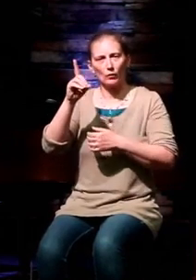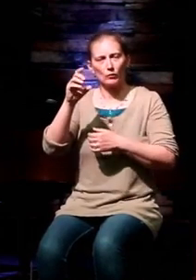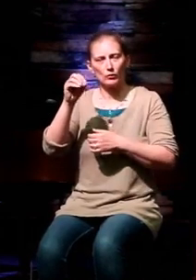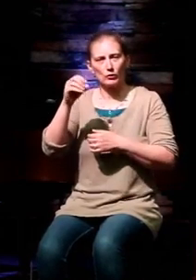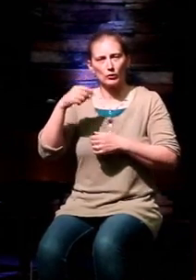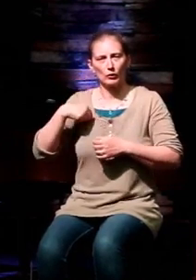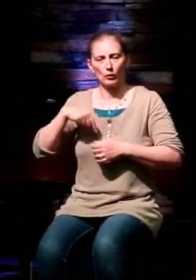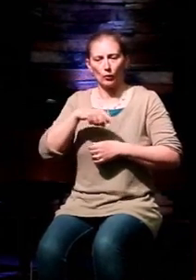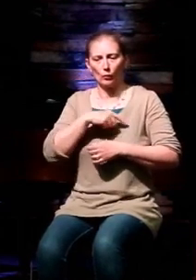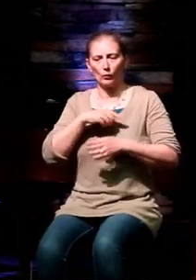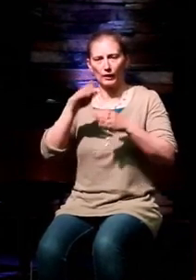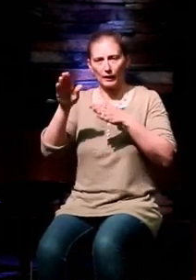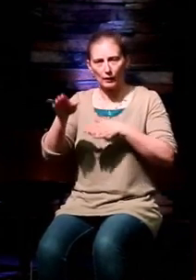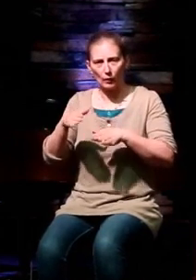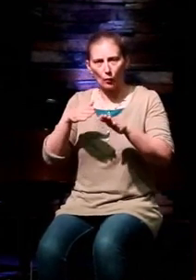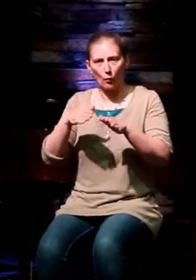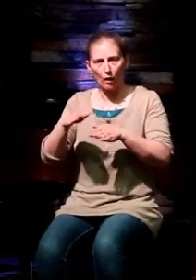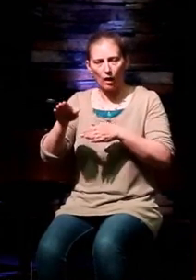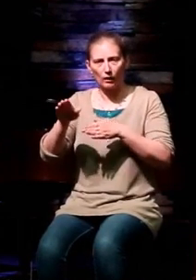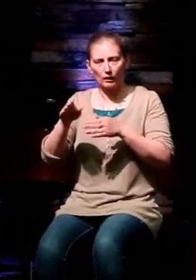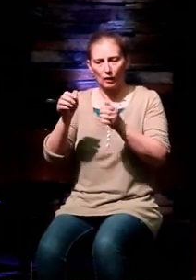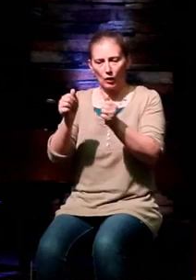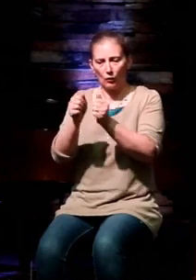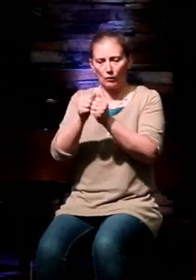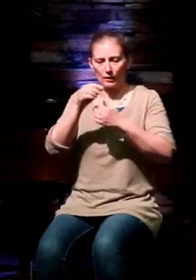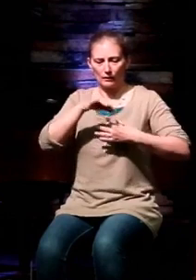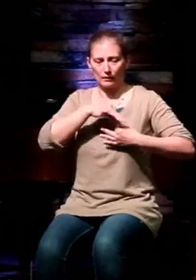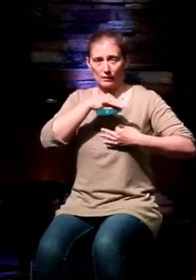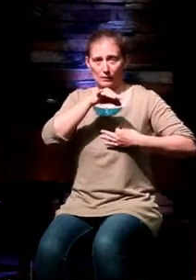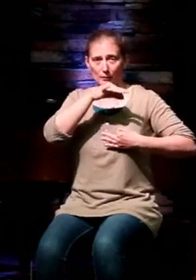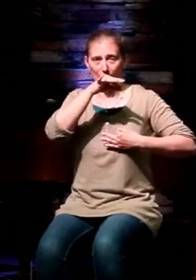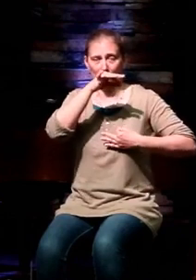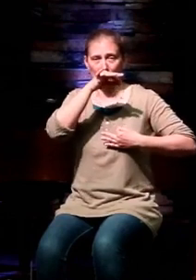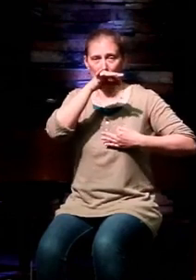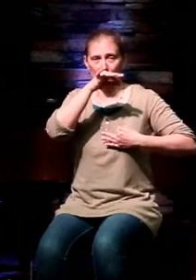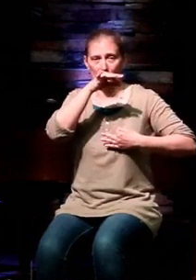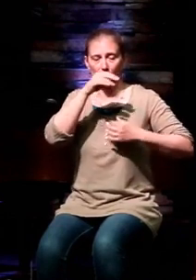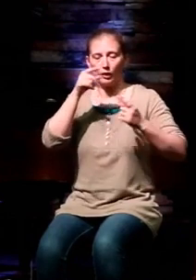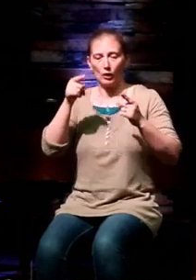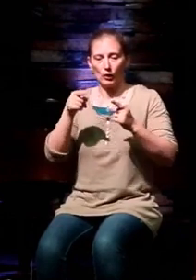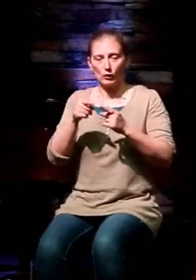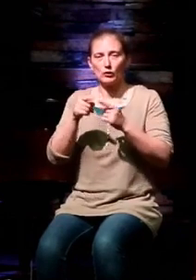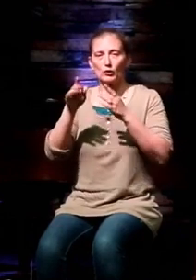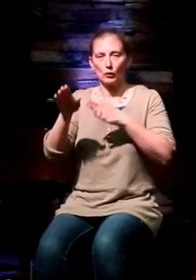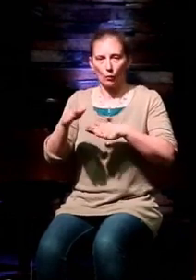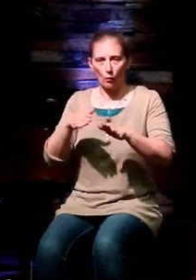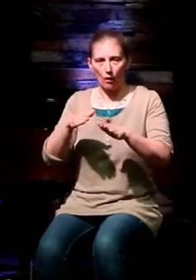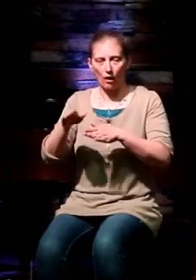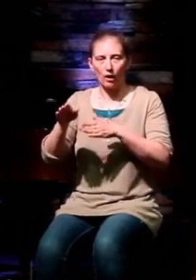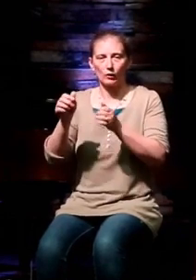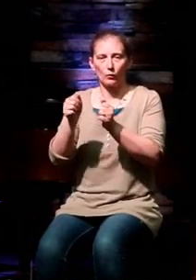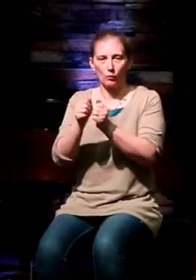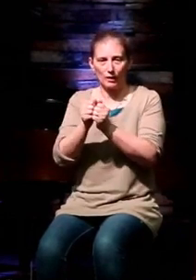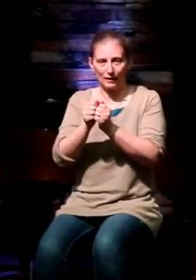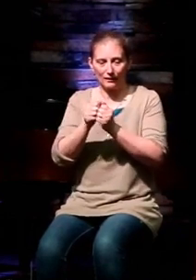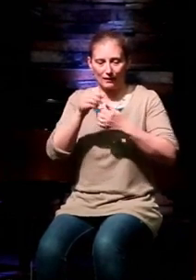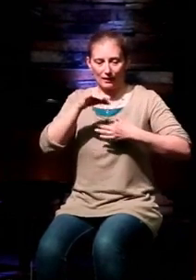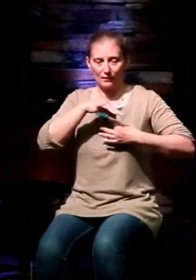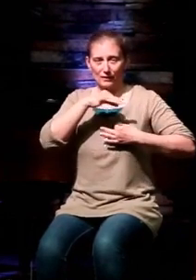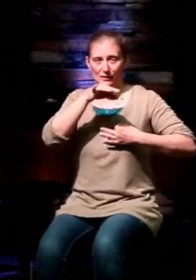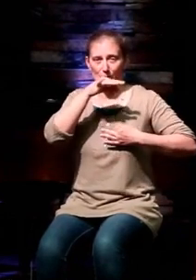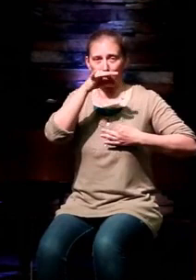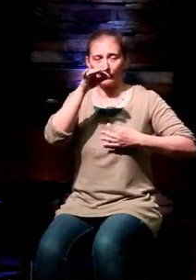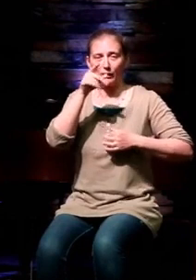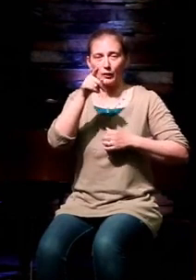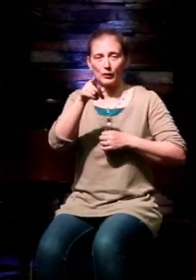do that? You might say, well, what do you even mean? To walk by the Spirit means to live moment by moment, listening to the voice